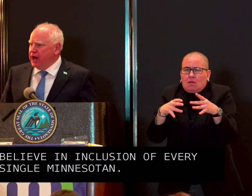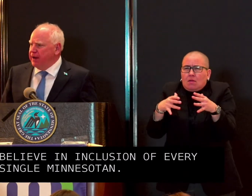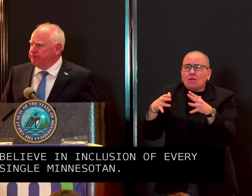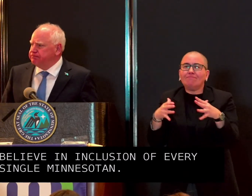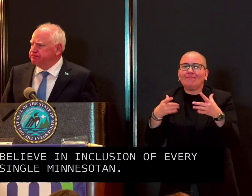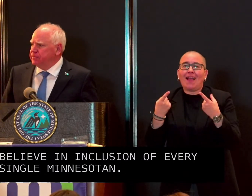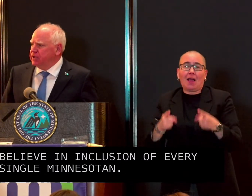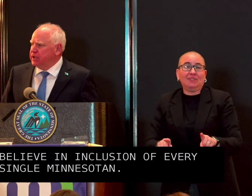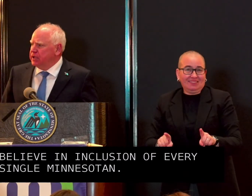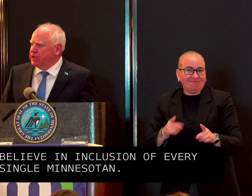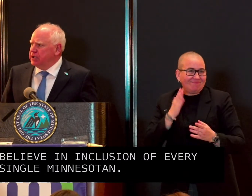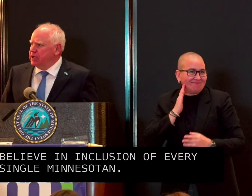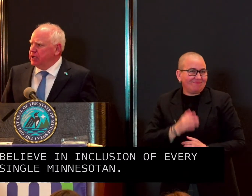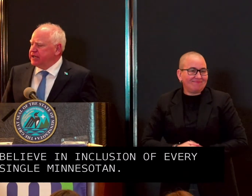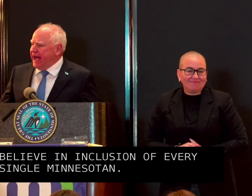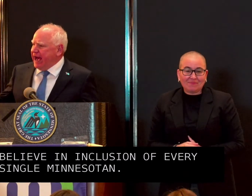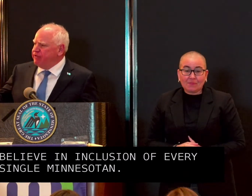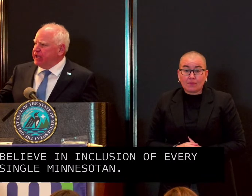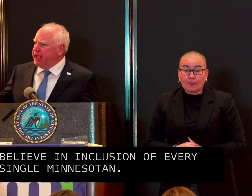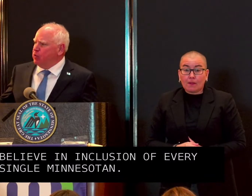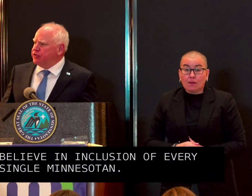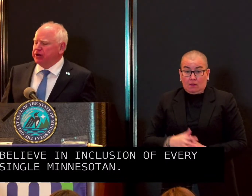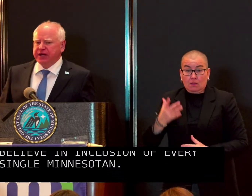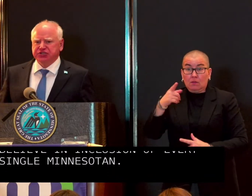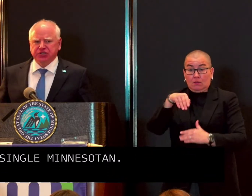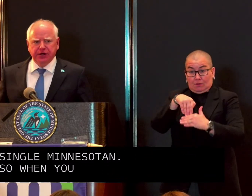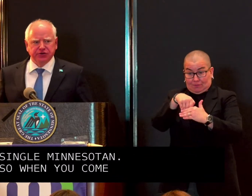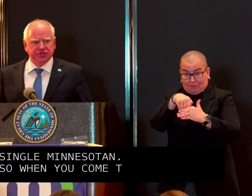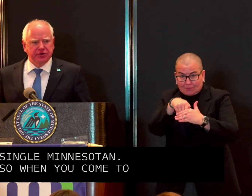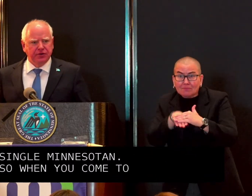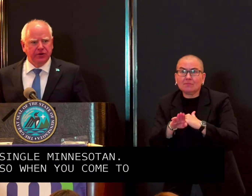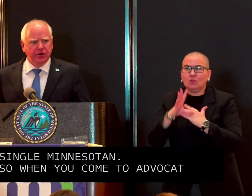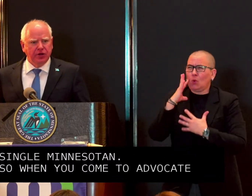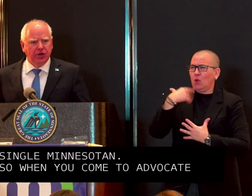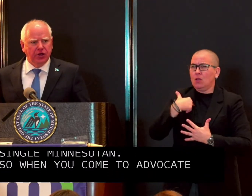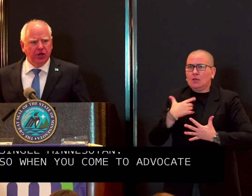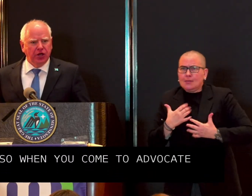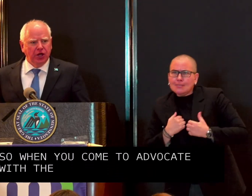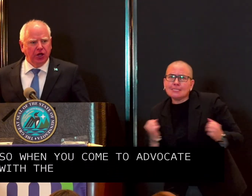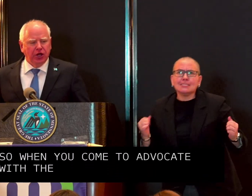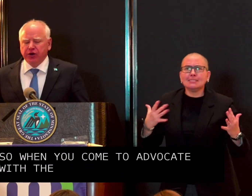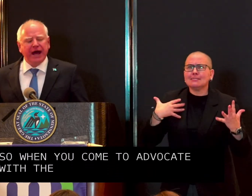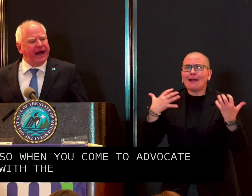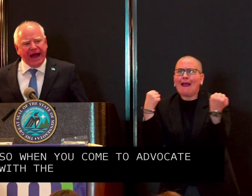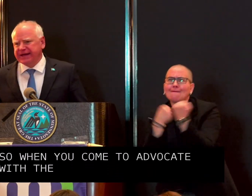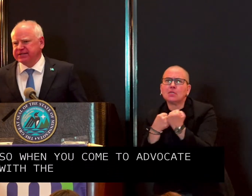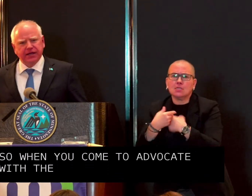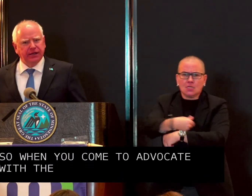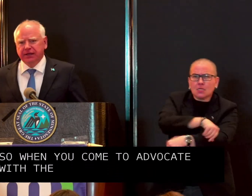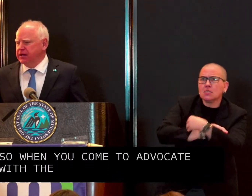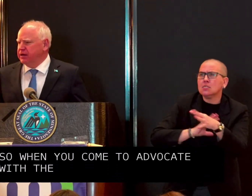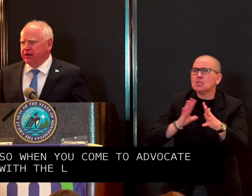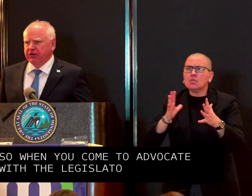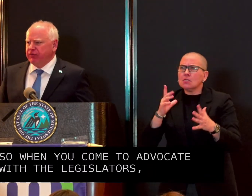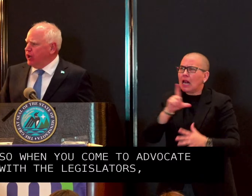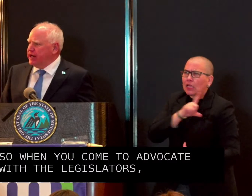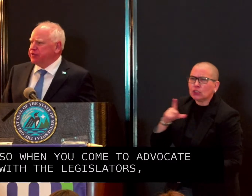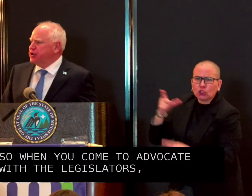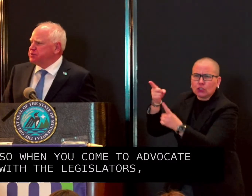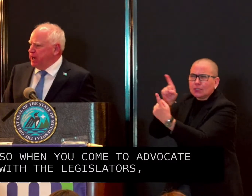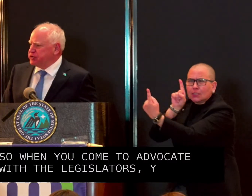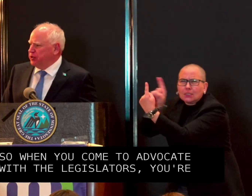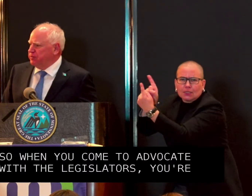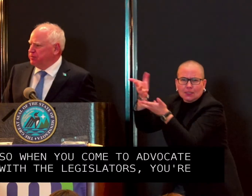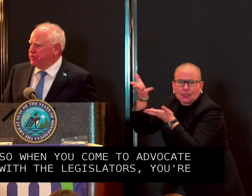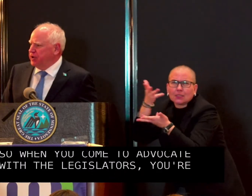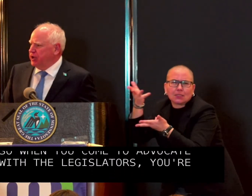when you come to advocate with the legislators, you're not asking for